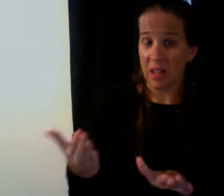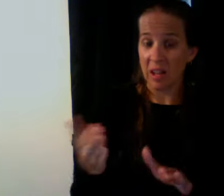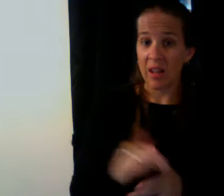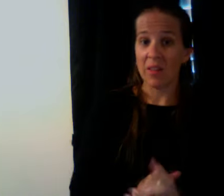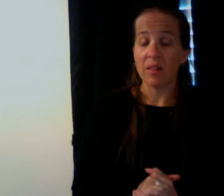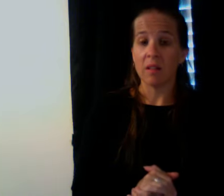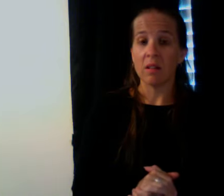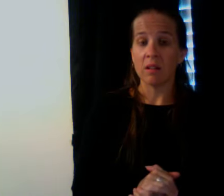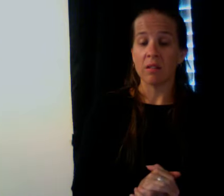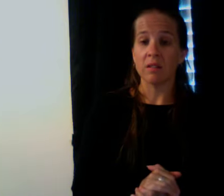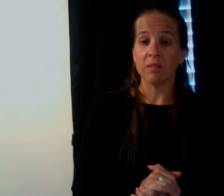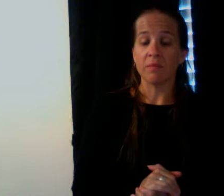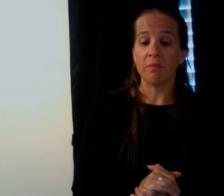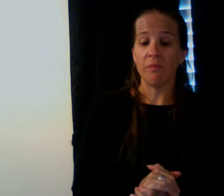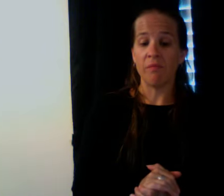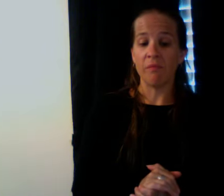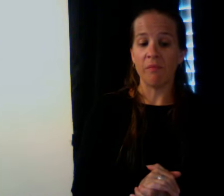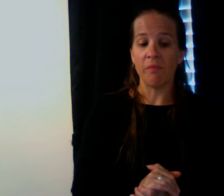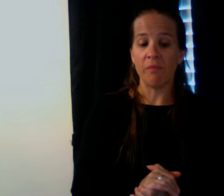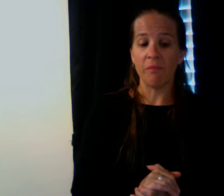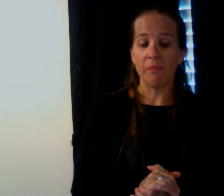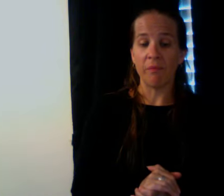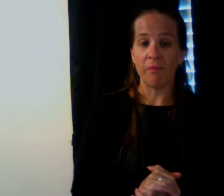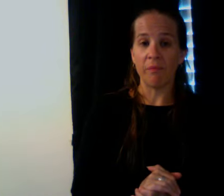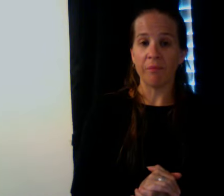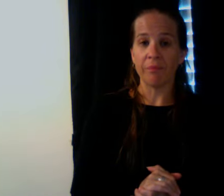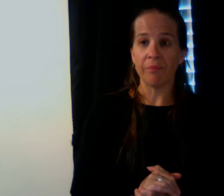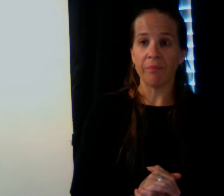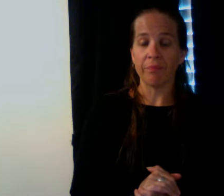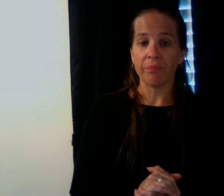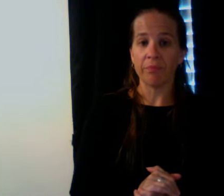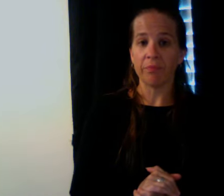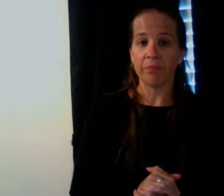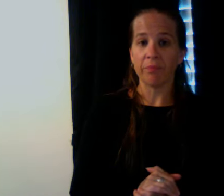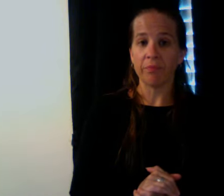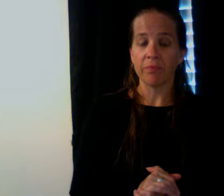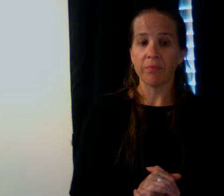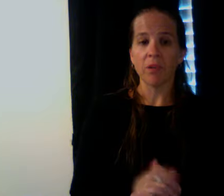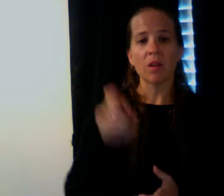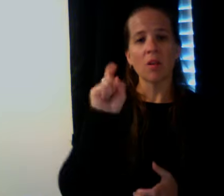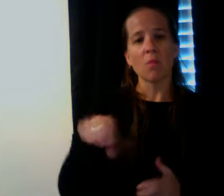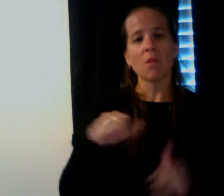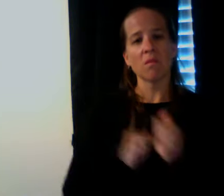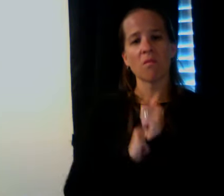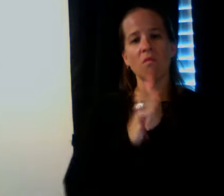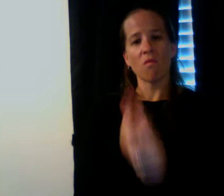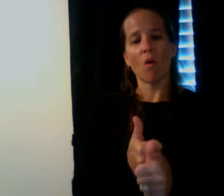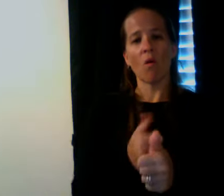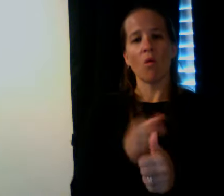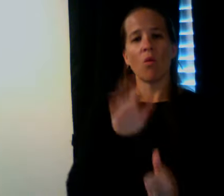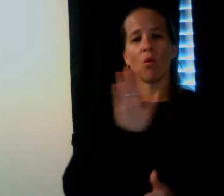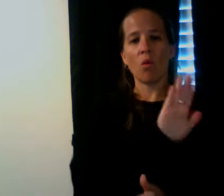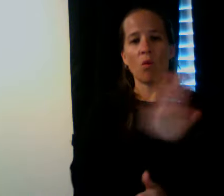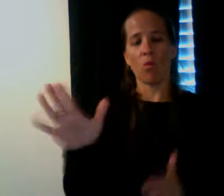lose. You are already naked. There is no reason not to follow your heart. About a year ago,